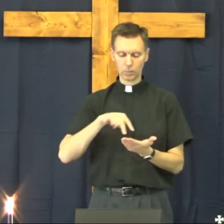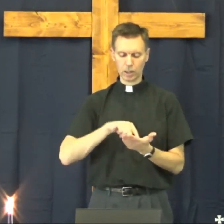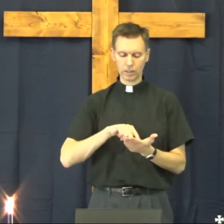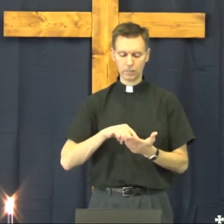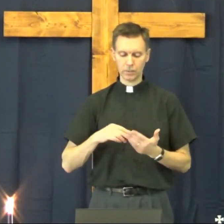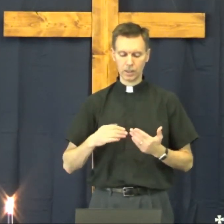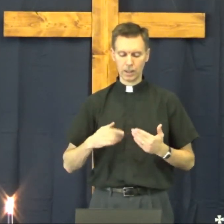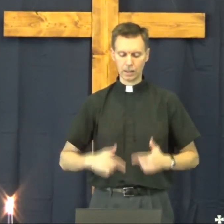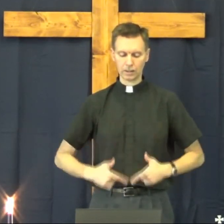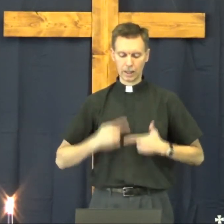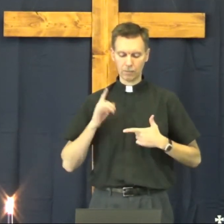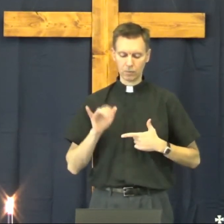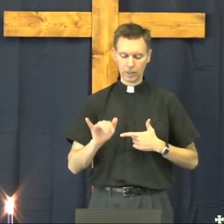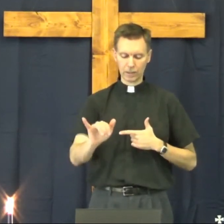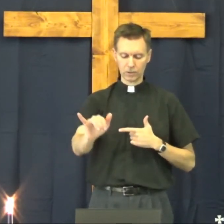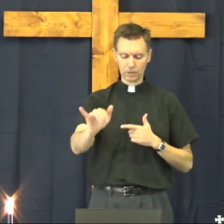body, and the life everlasting.